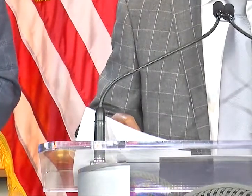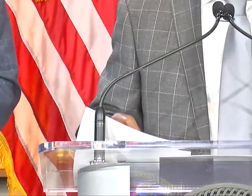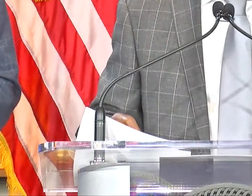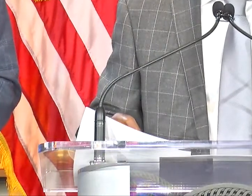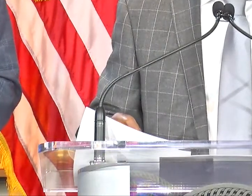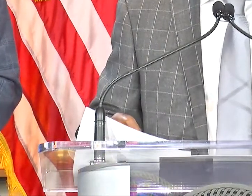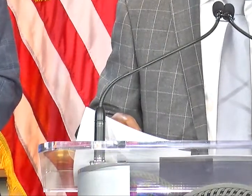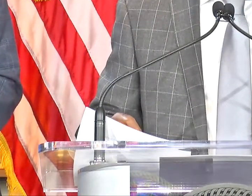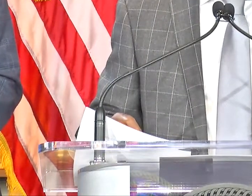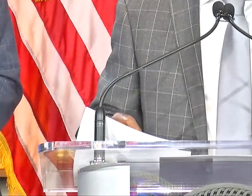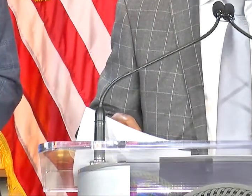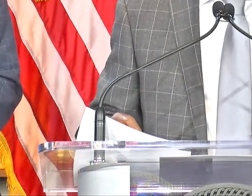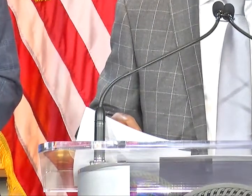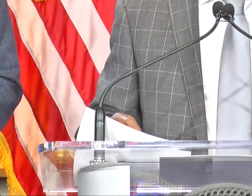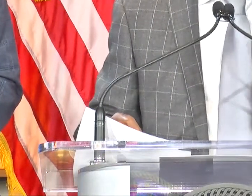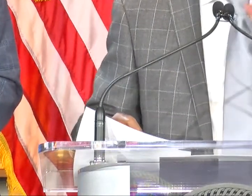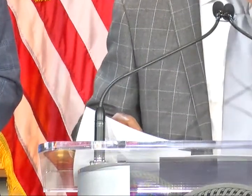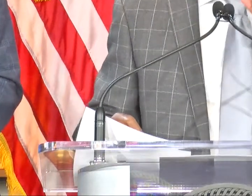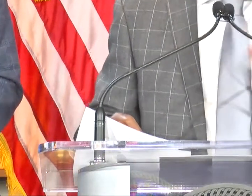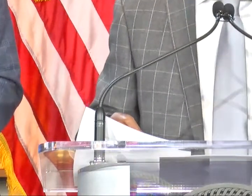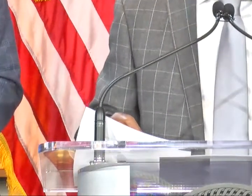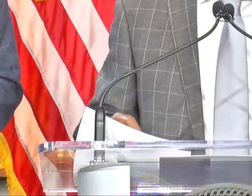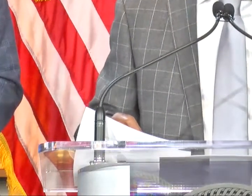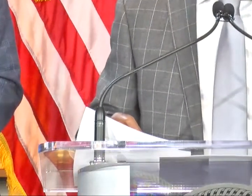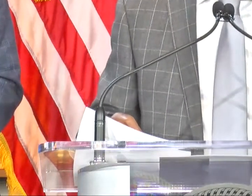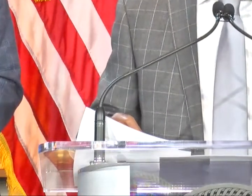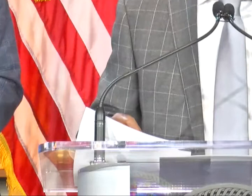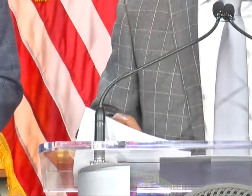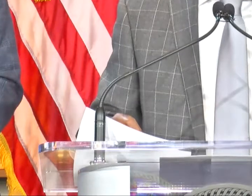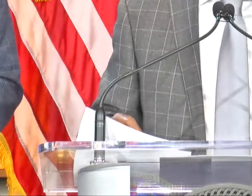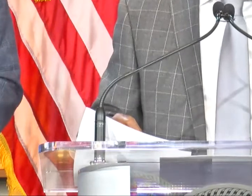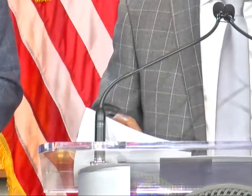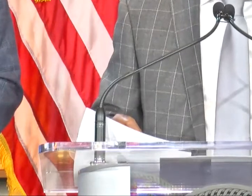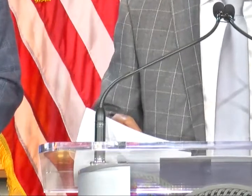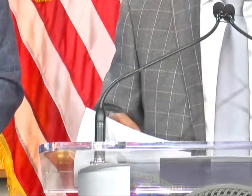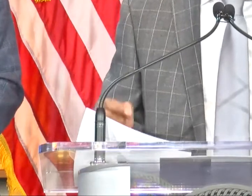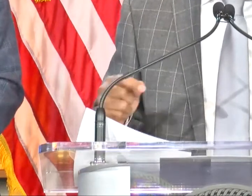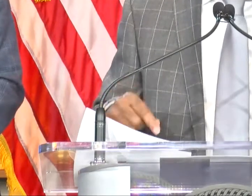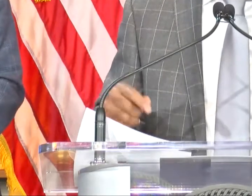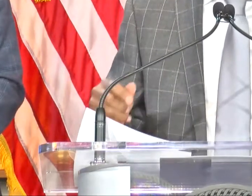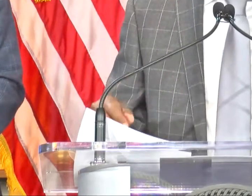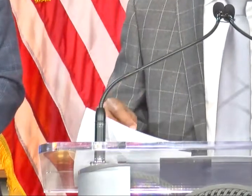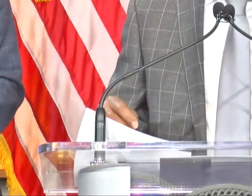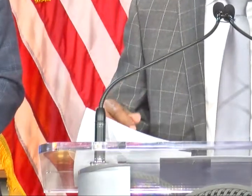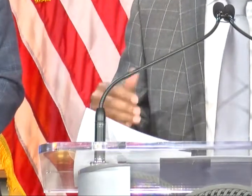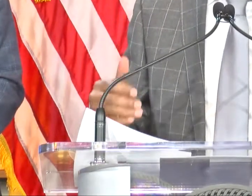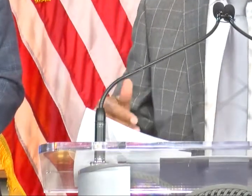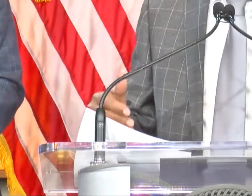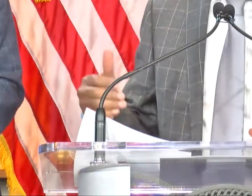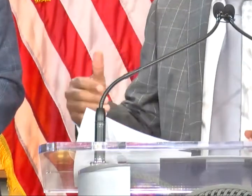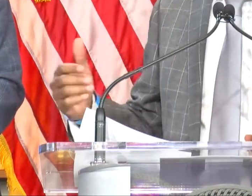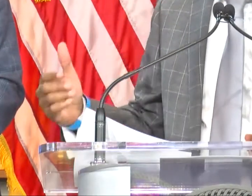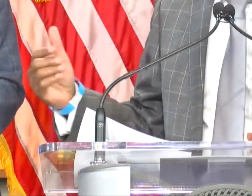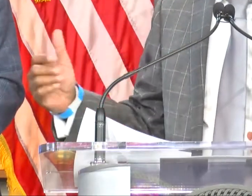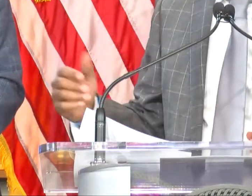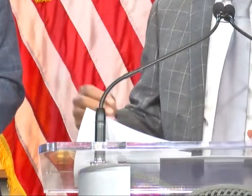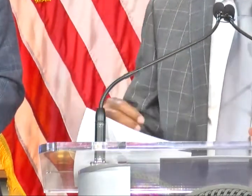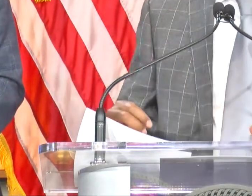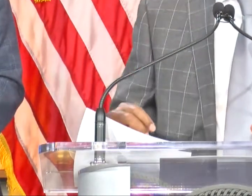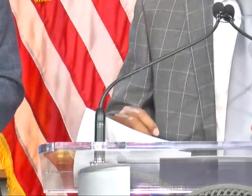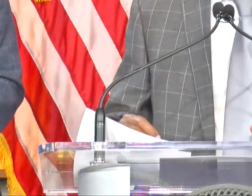southeast side. Uh, Councilmember David Robinson, who is the Vice Chair of the Housing